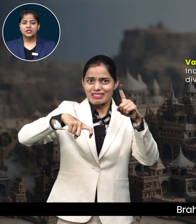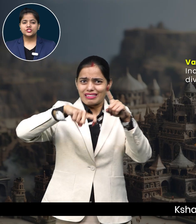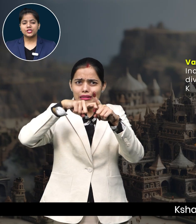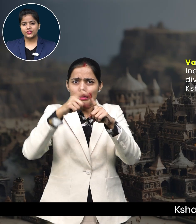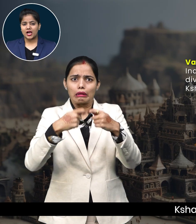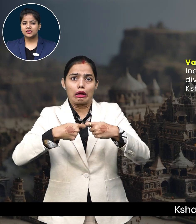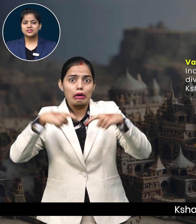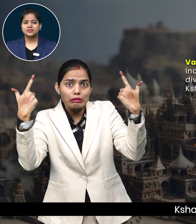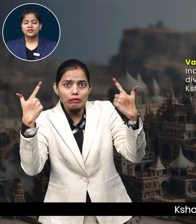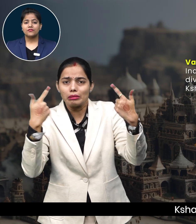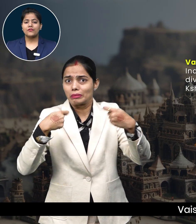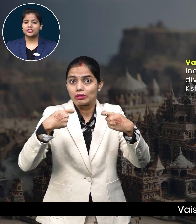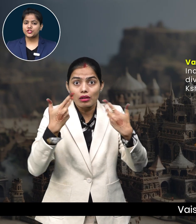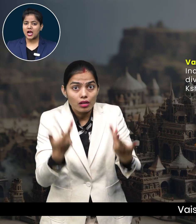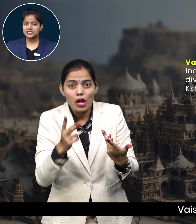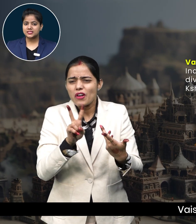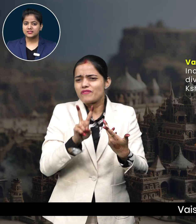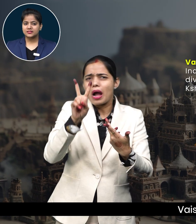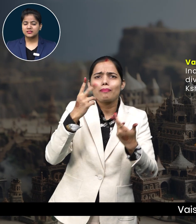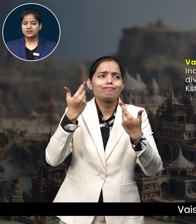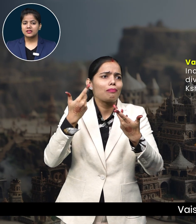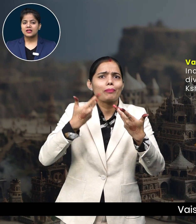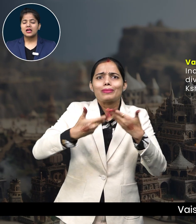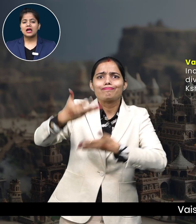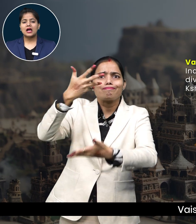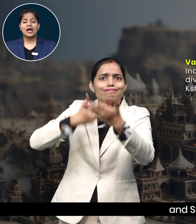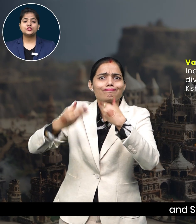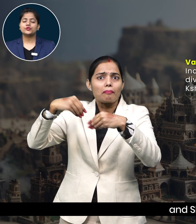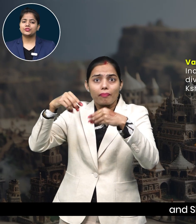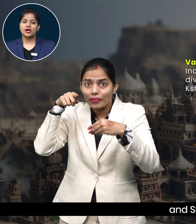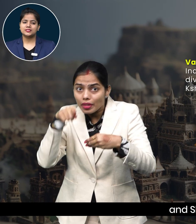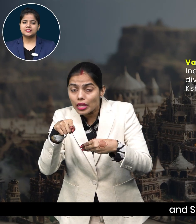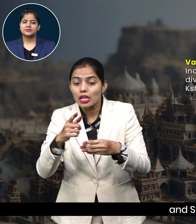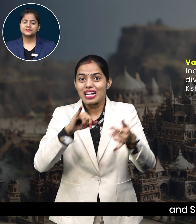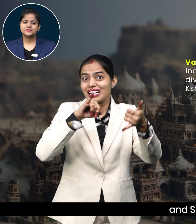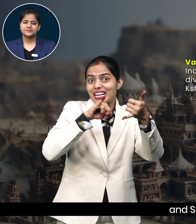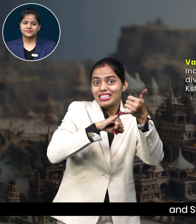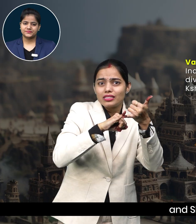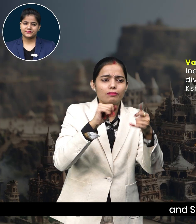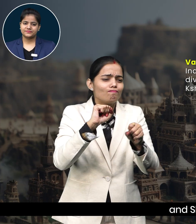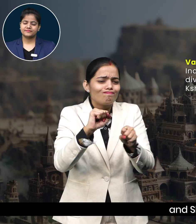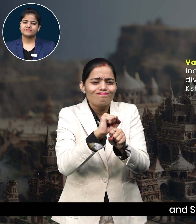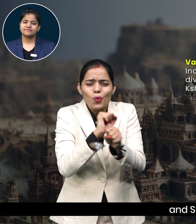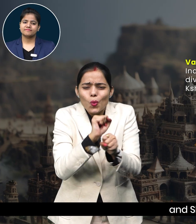Brahmins, Kshatriyas, Vaishyas, and Shudras.